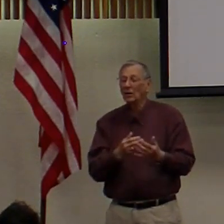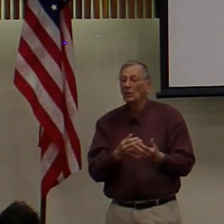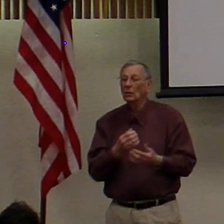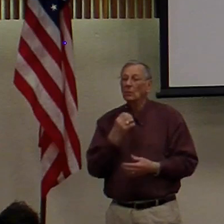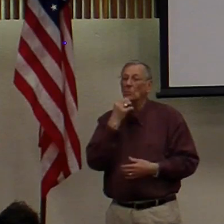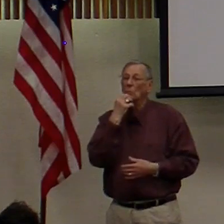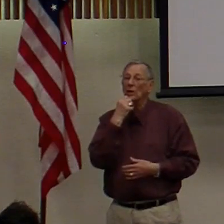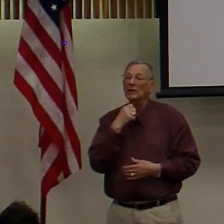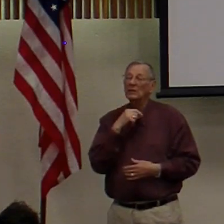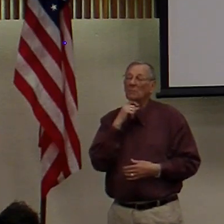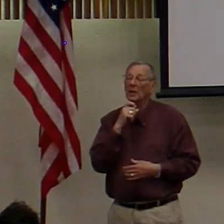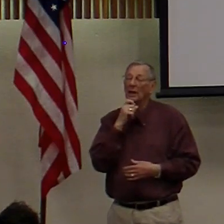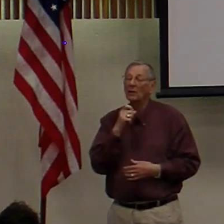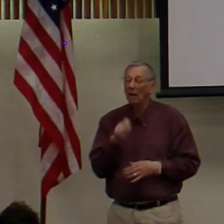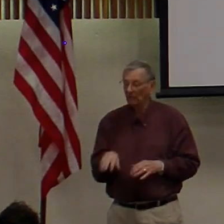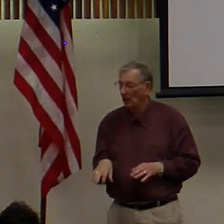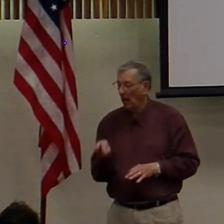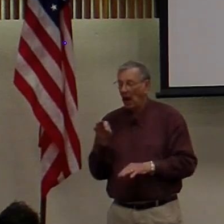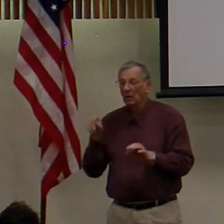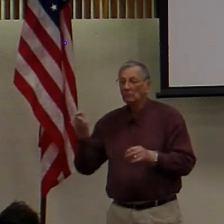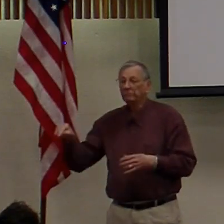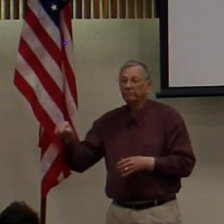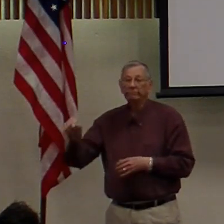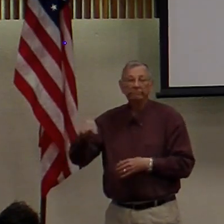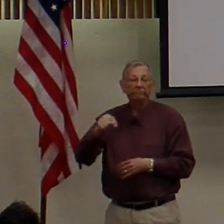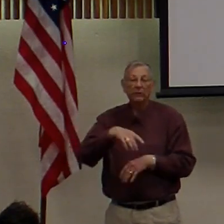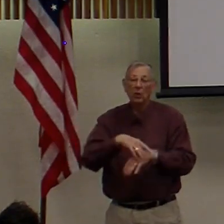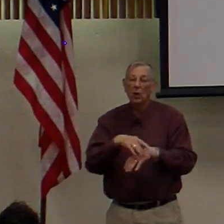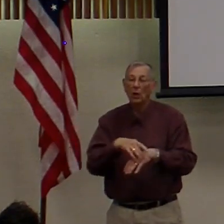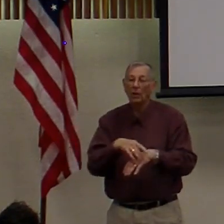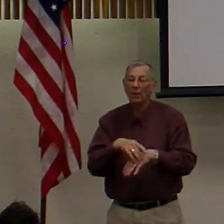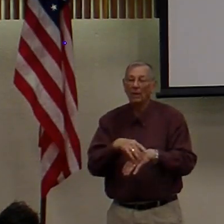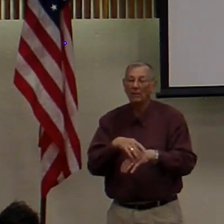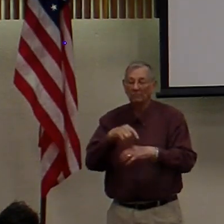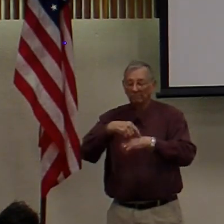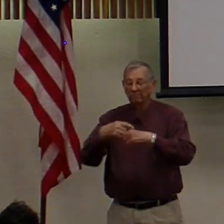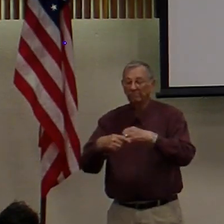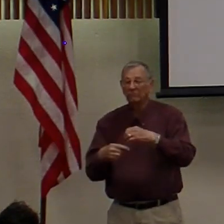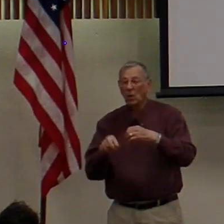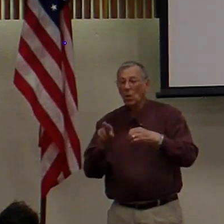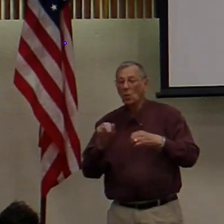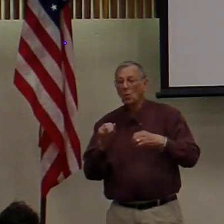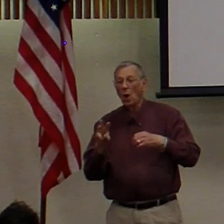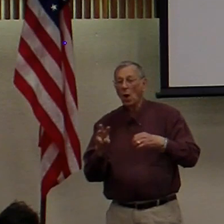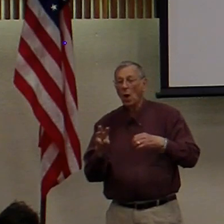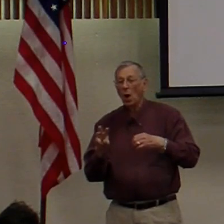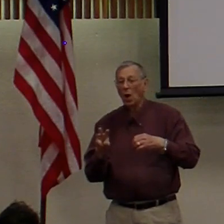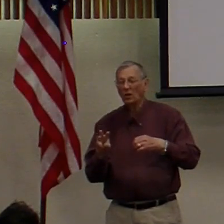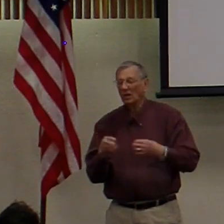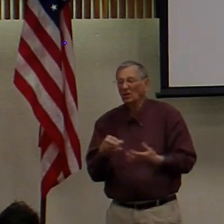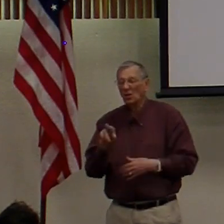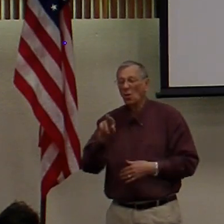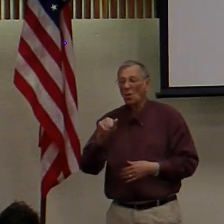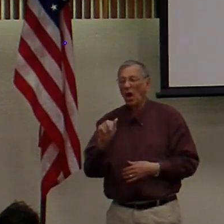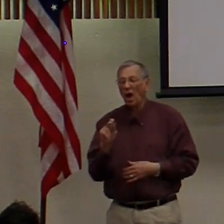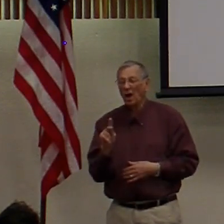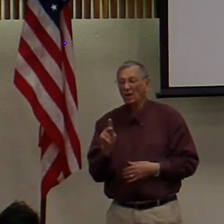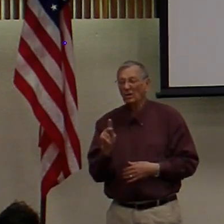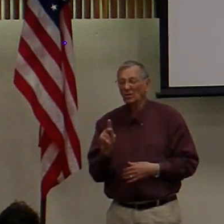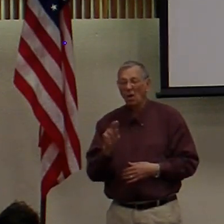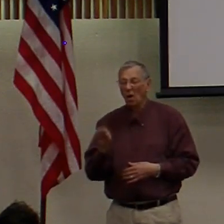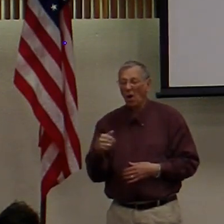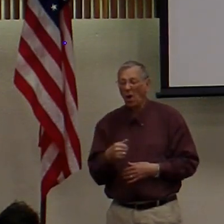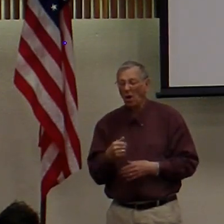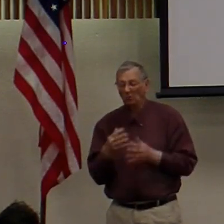metals are found all throughout the earth in their raw form, and they're just rocks. They're